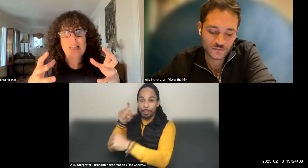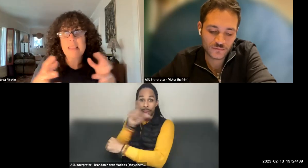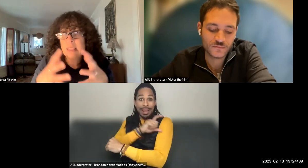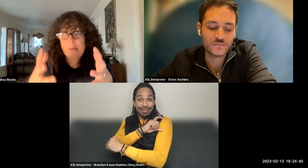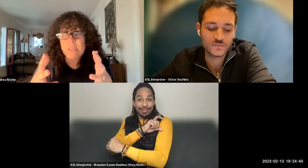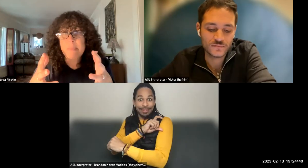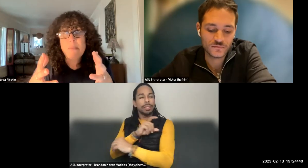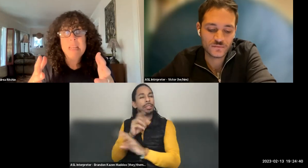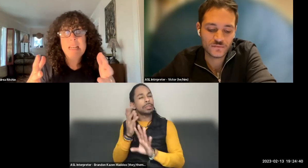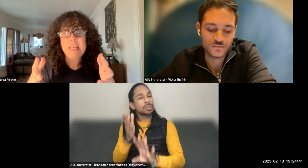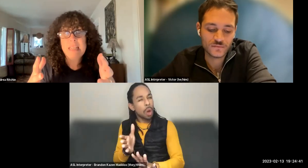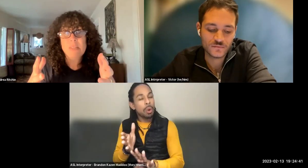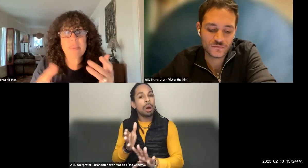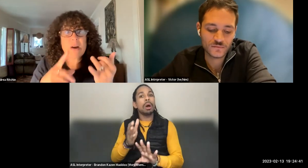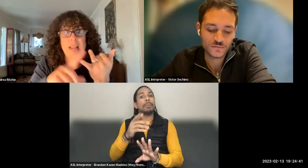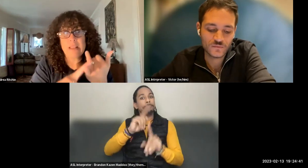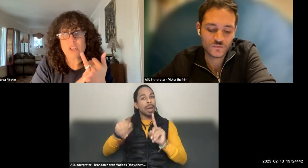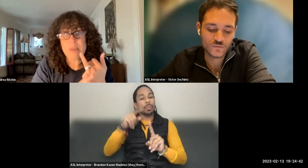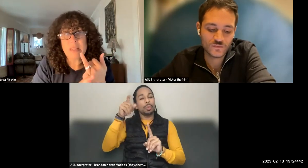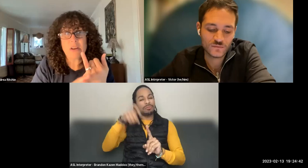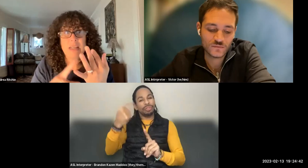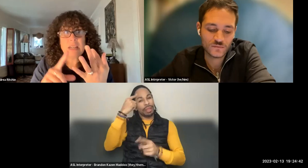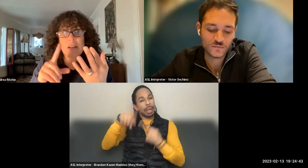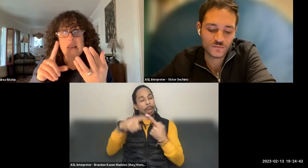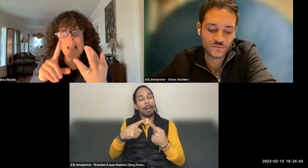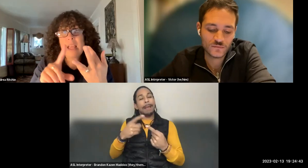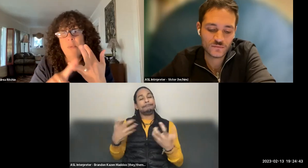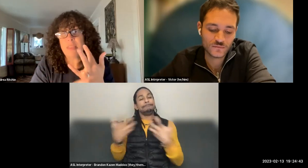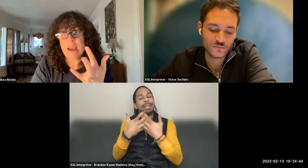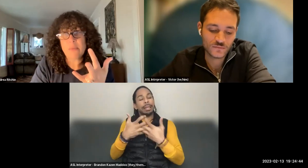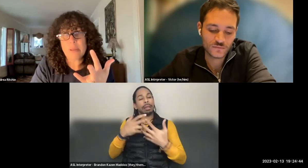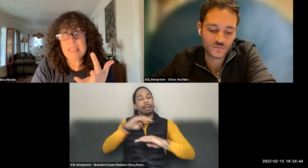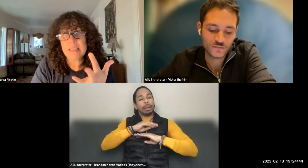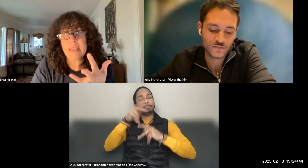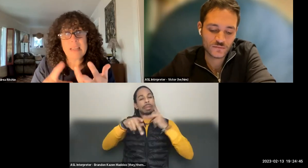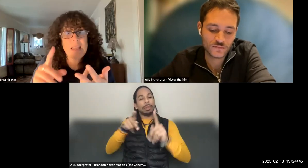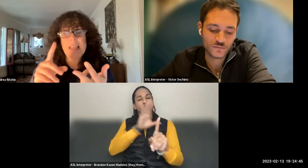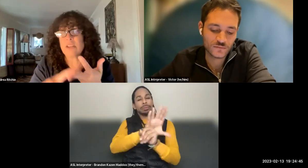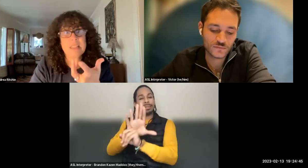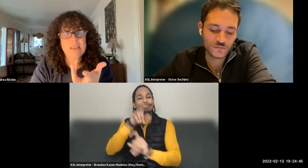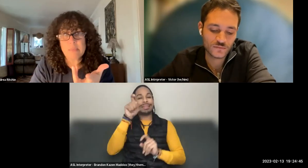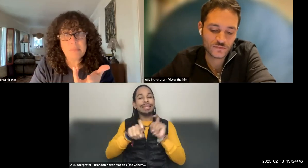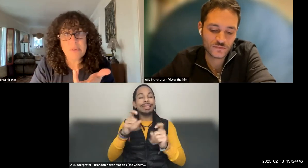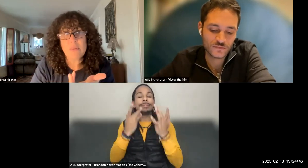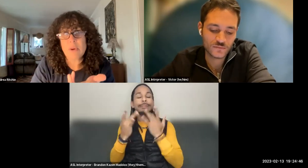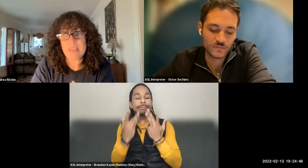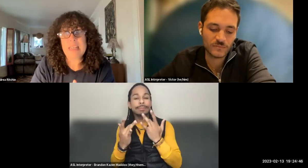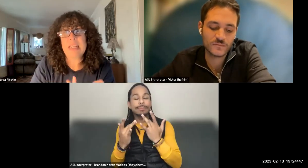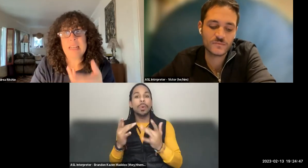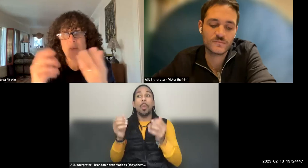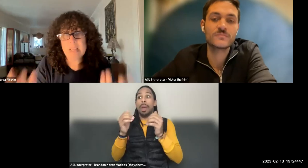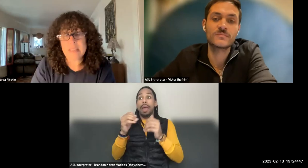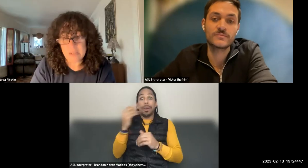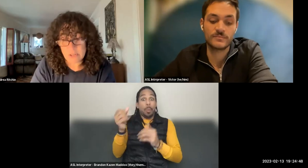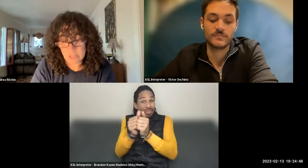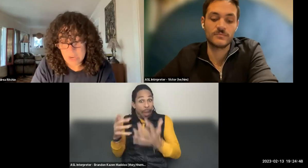people it was about meeting needs without eligibility criteria, without policing, and just giving people what they